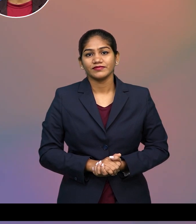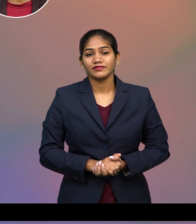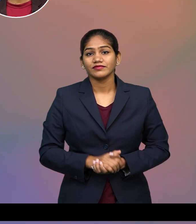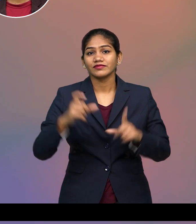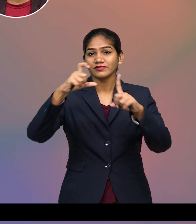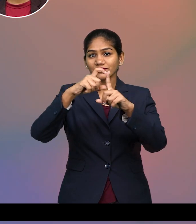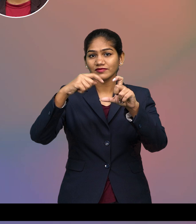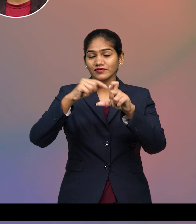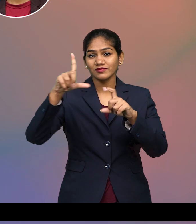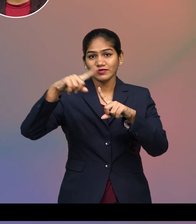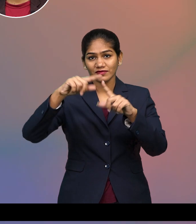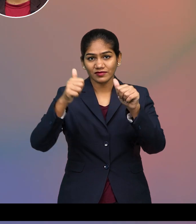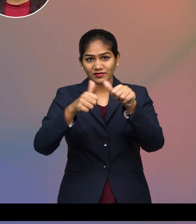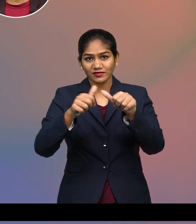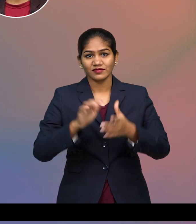Delta.